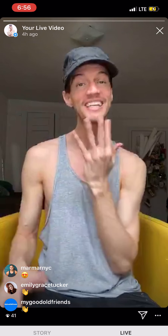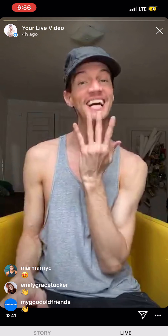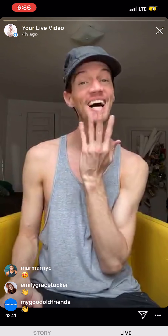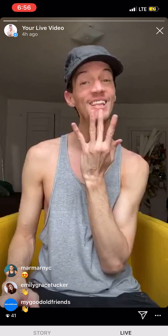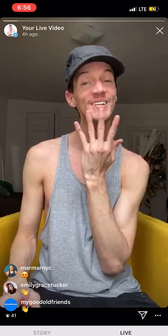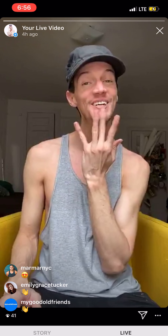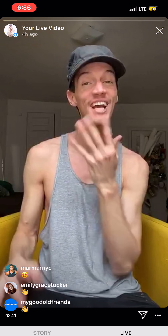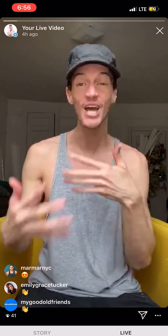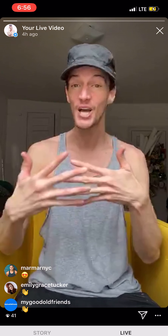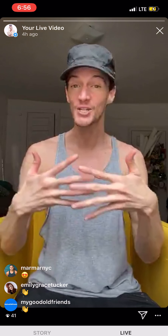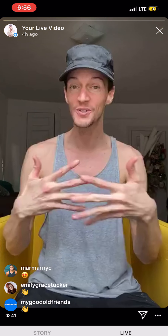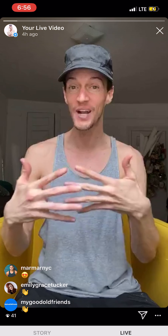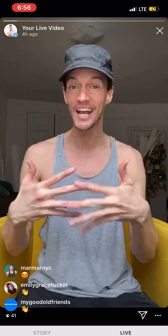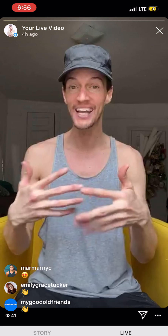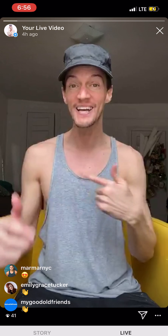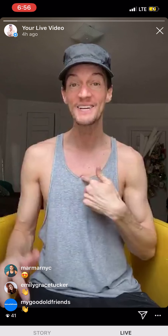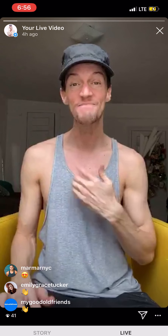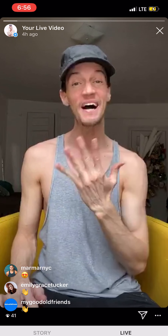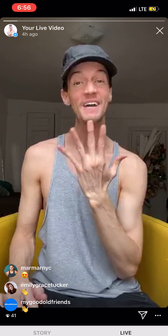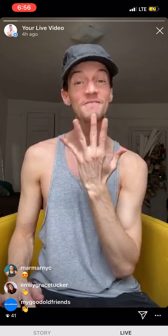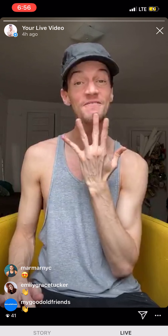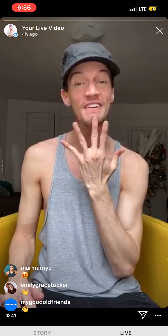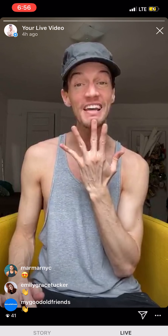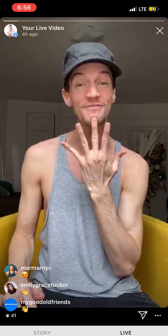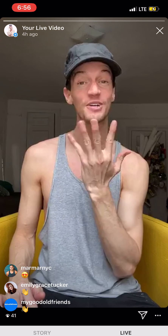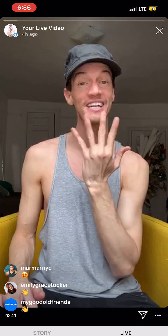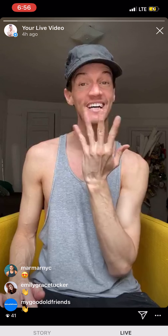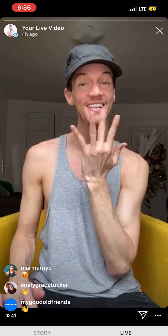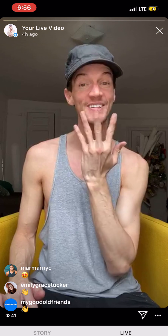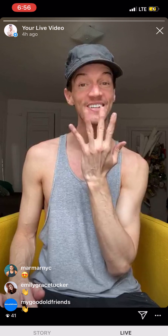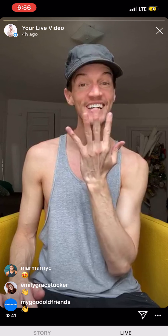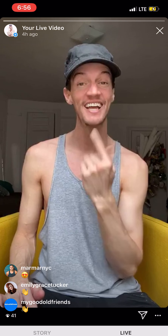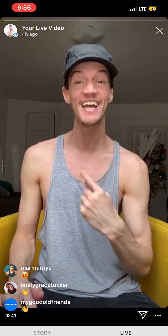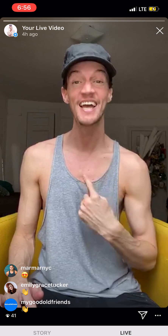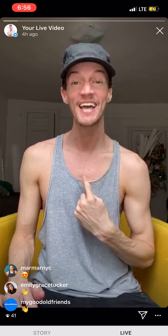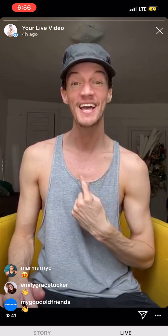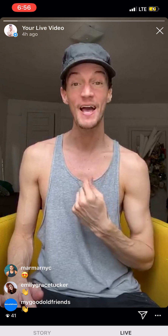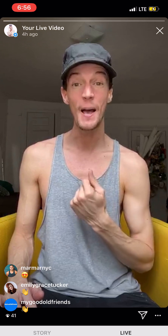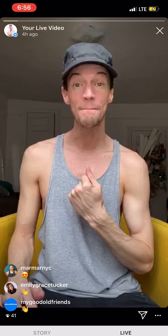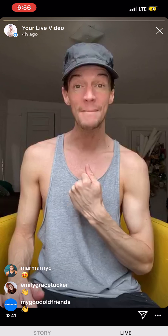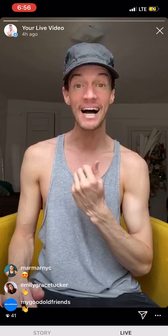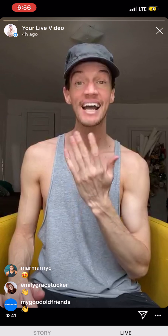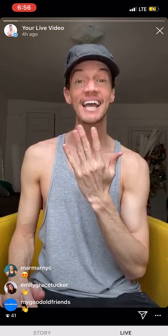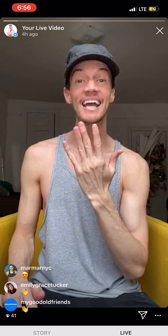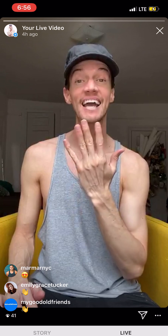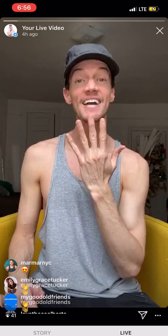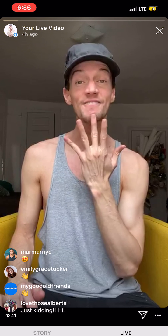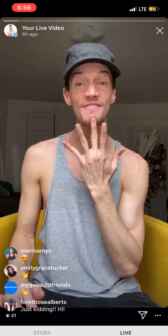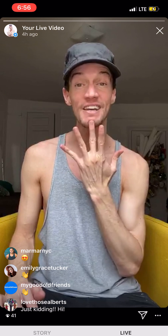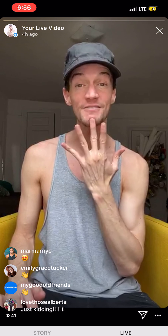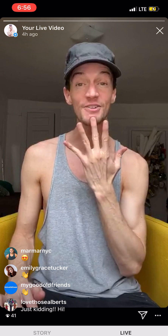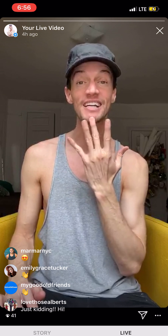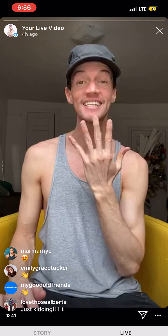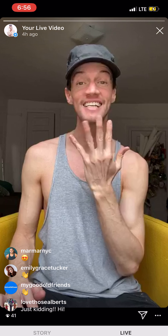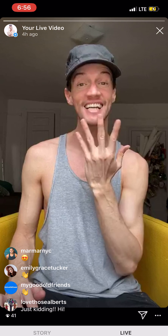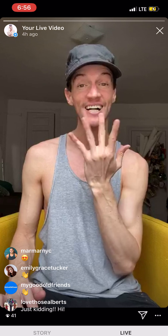color gray. My favorite color. My favorite color.